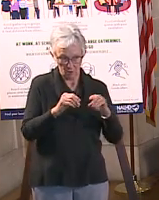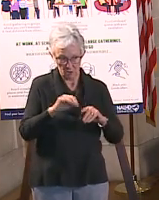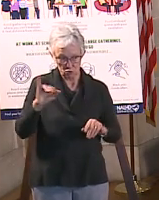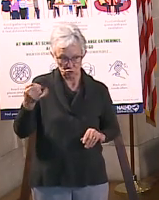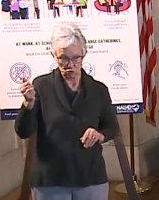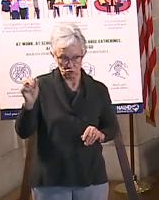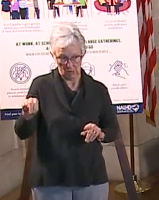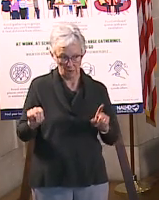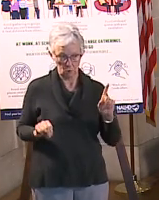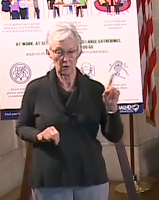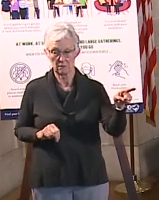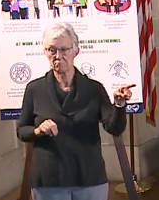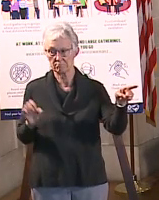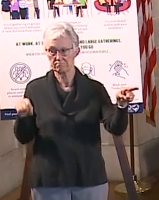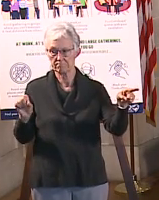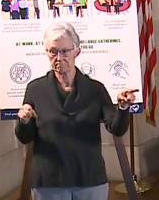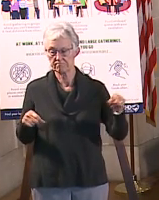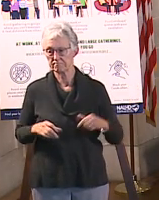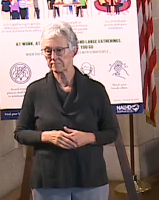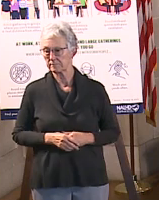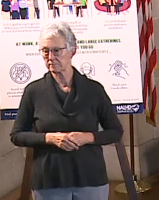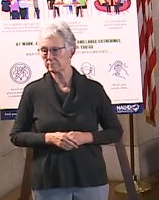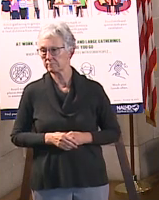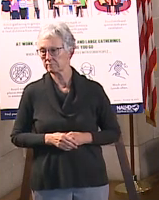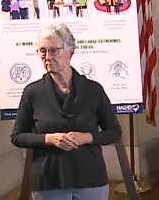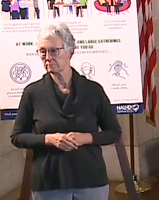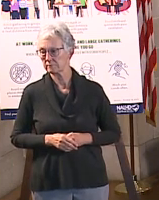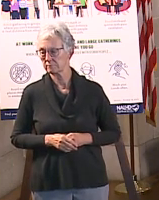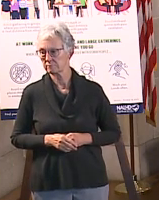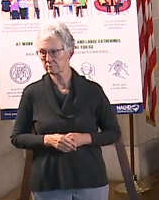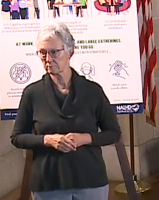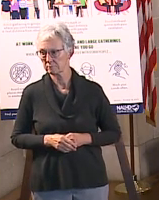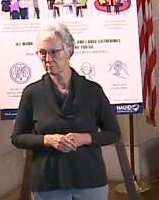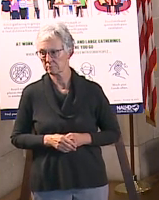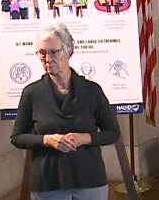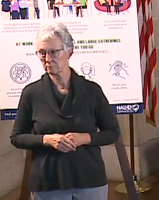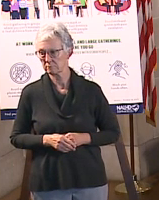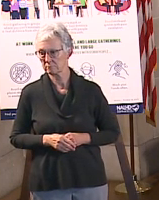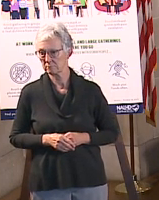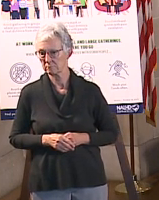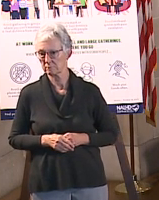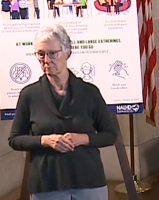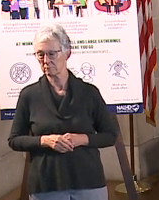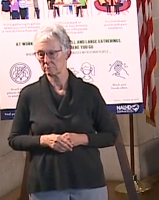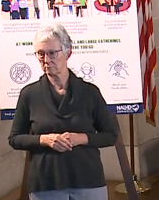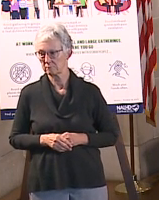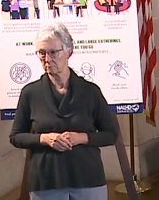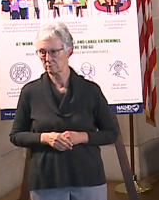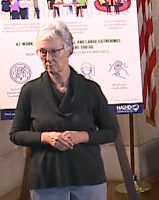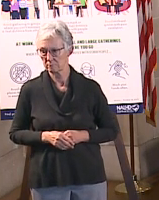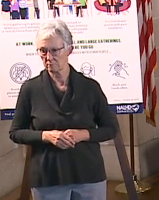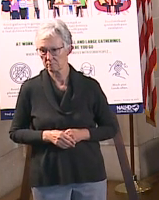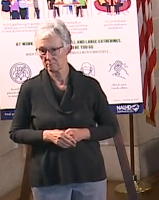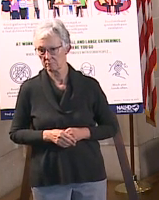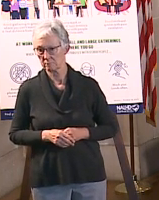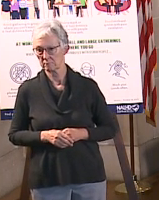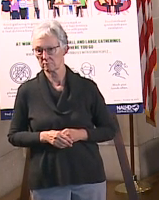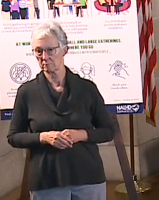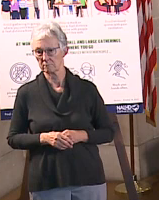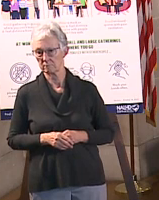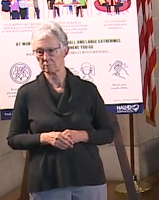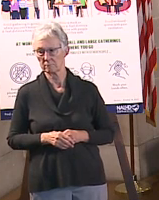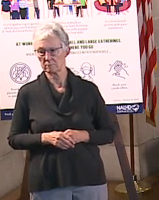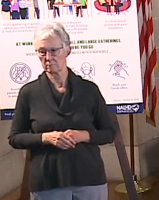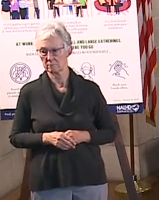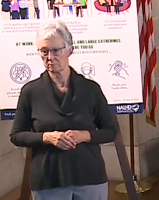accurate. Bailey's next question is, she says there's still so much misinformation and skepticism surrounding the vaccine. Will the state do